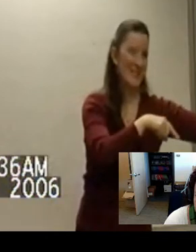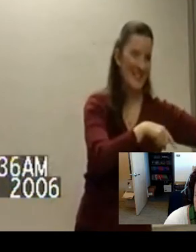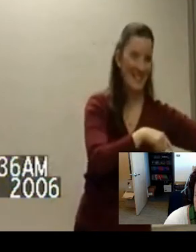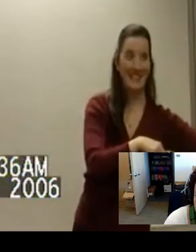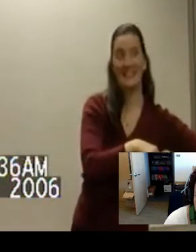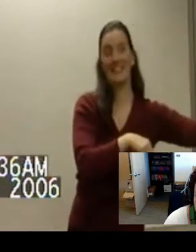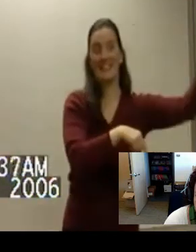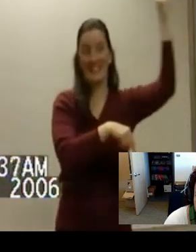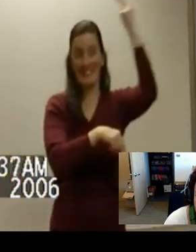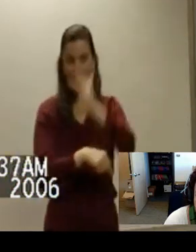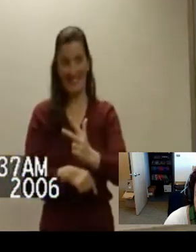in there.